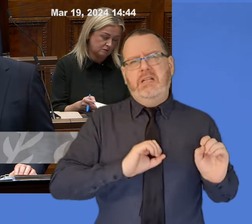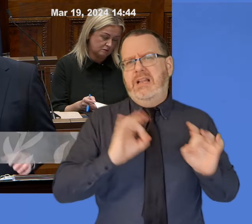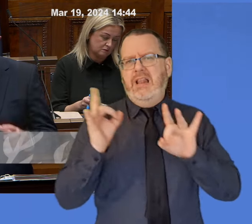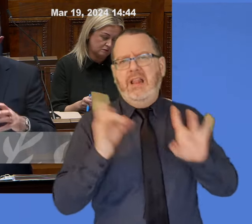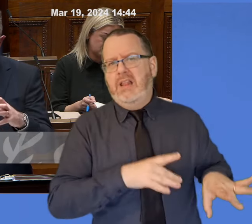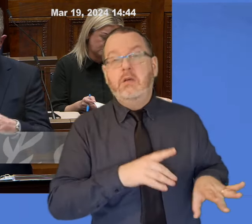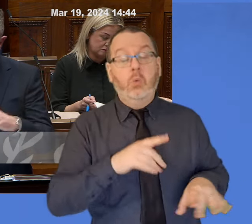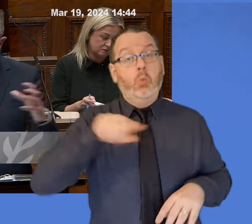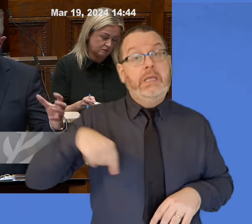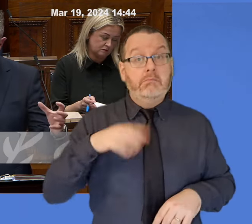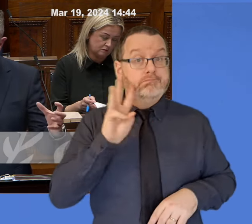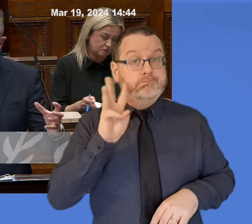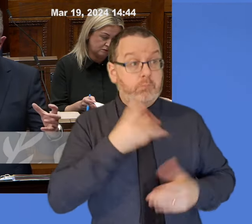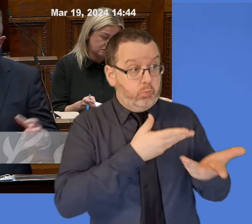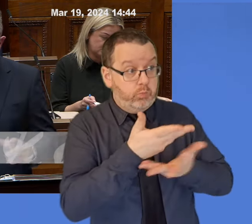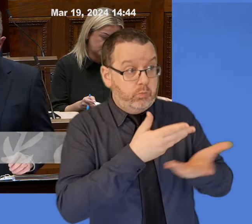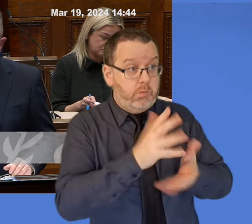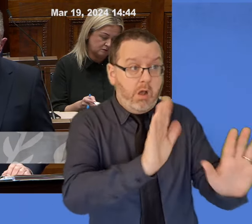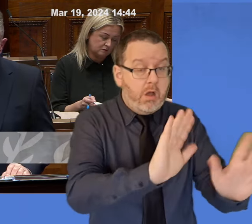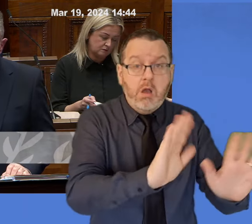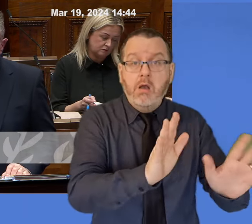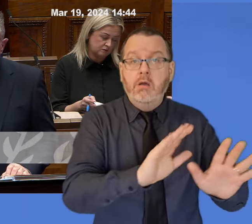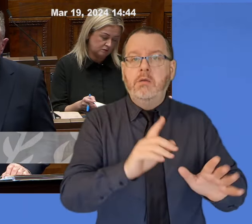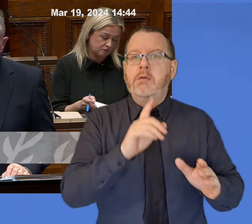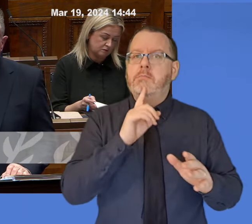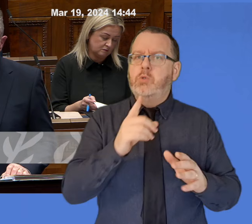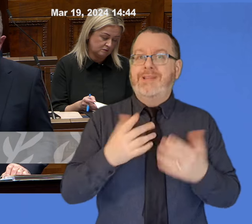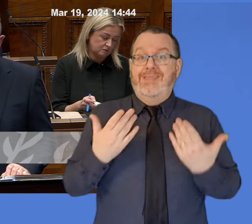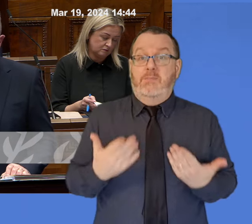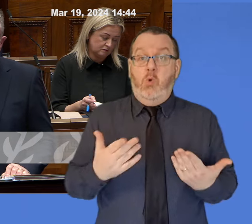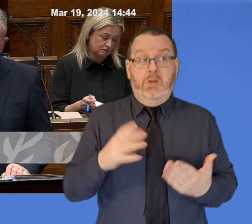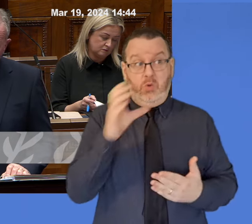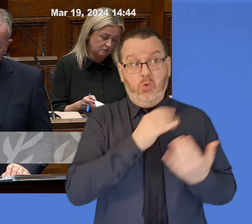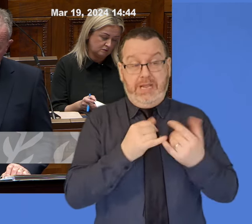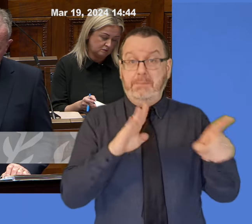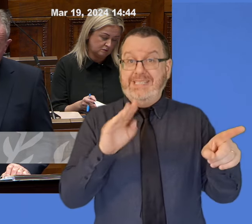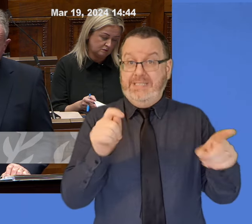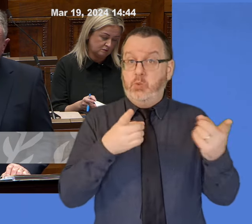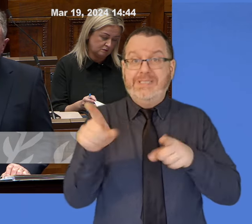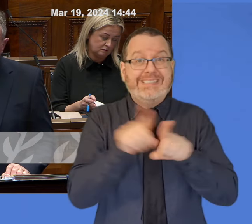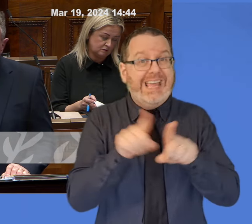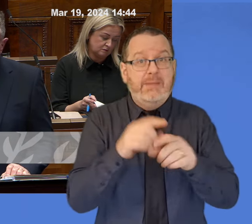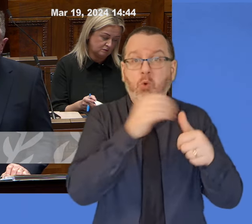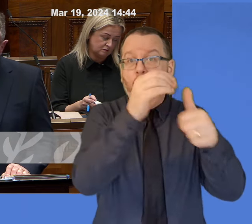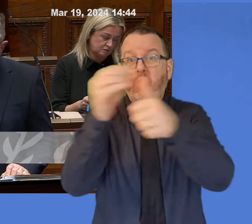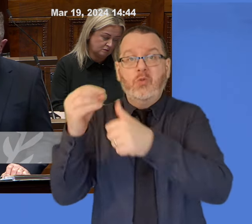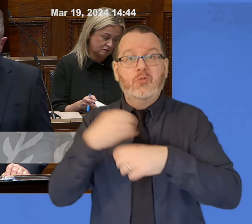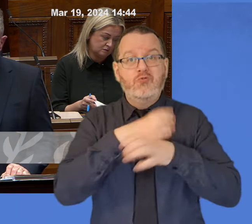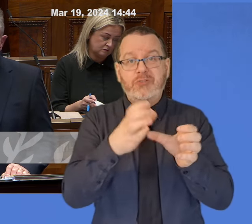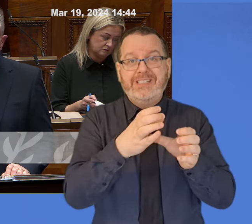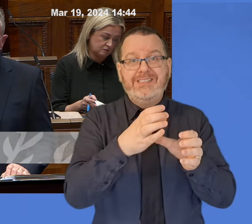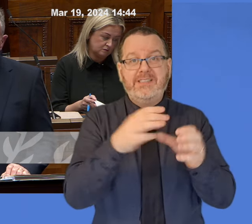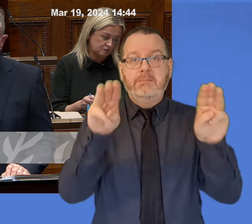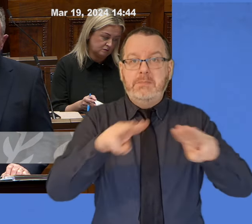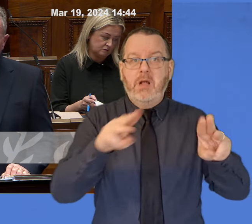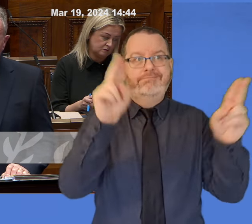stage where it's obviously a global issue that they're dealing with in terms of restructuring, and we're in a situation where we're reminding